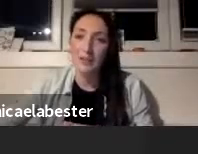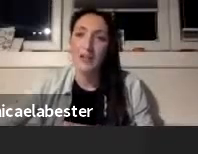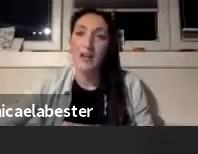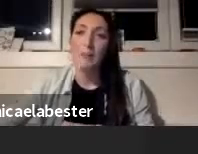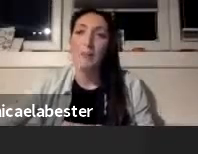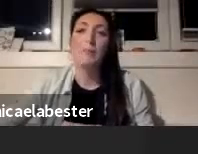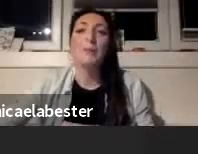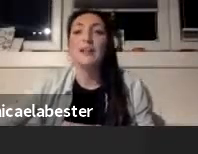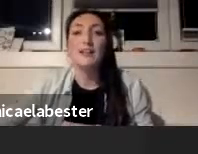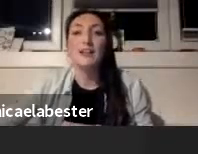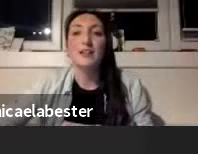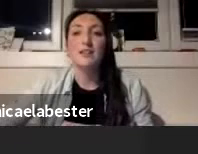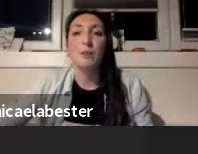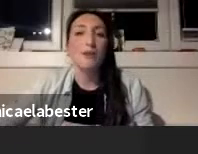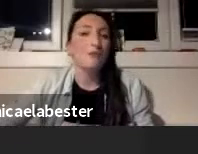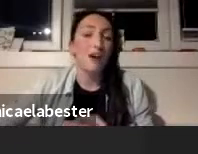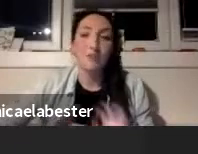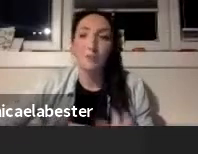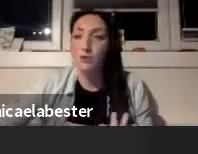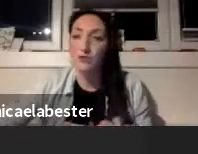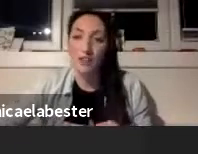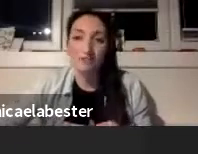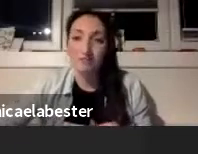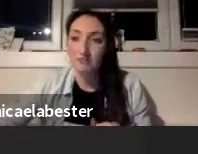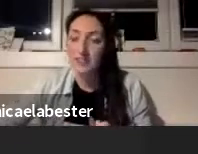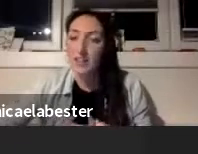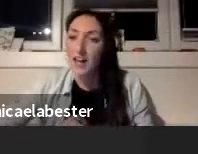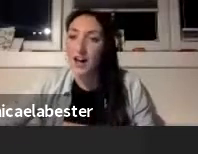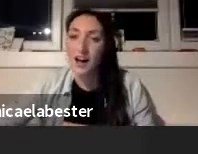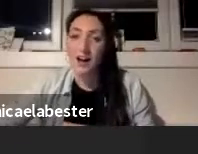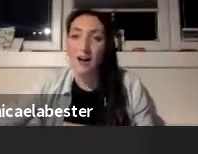time, but BSL is by far the most fun.